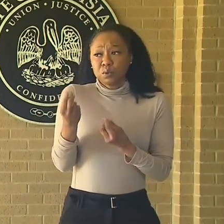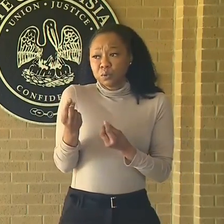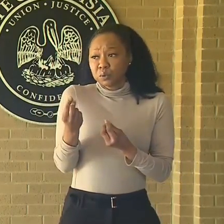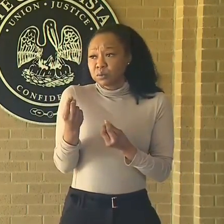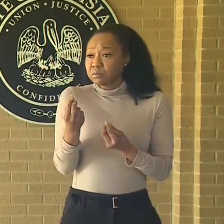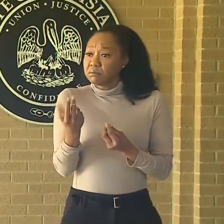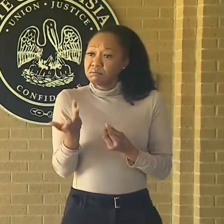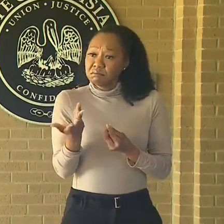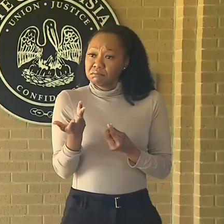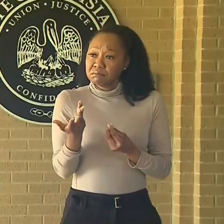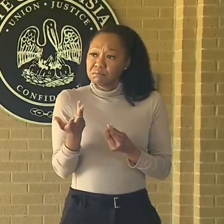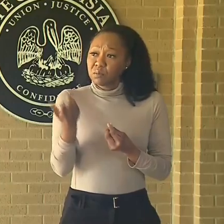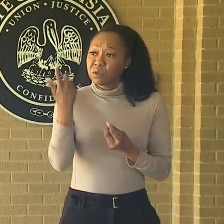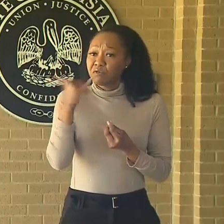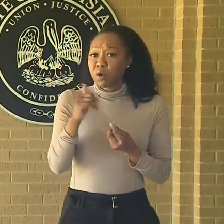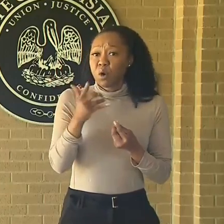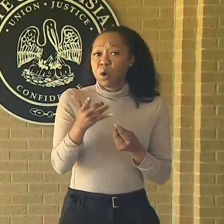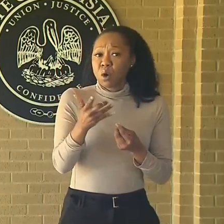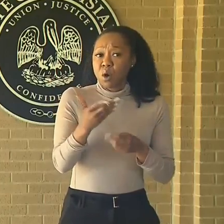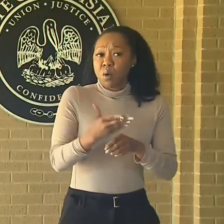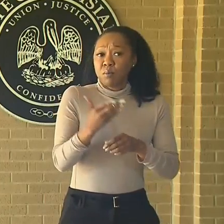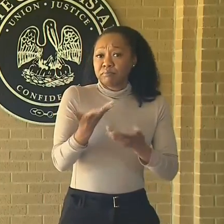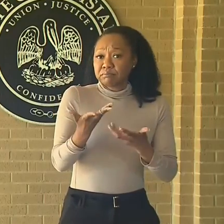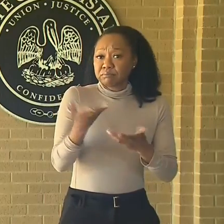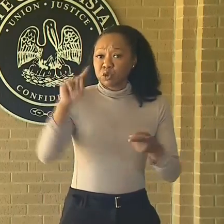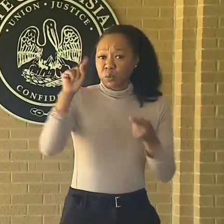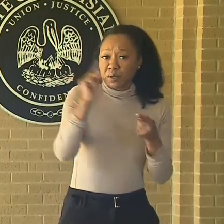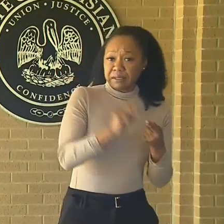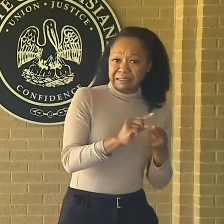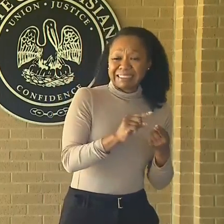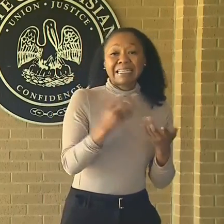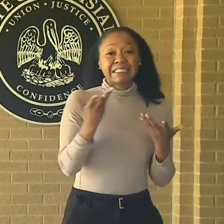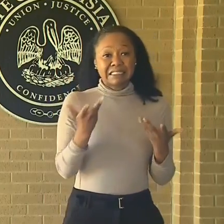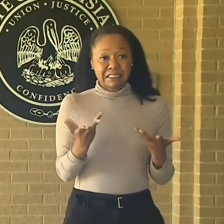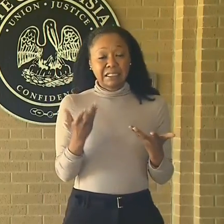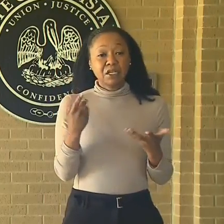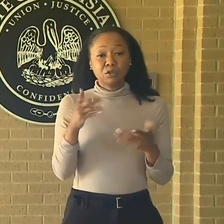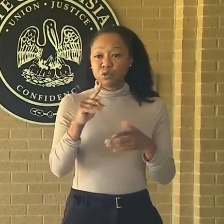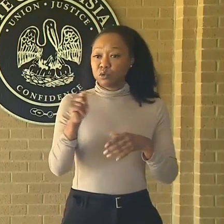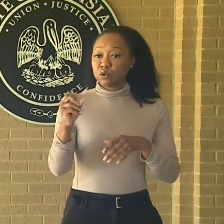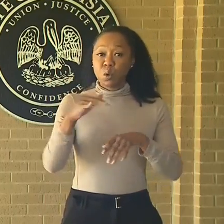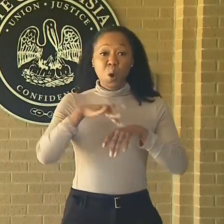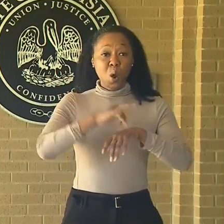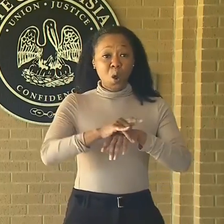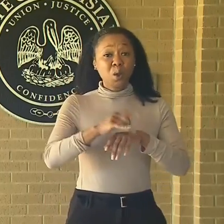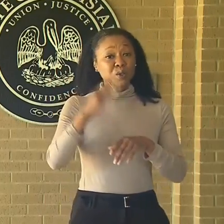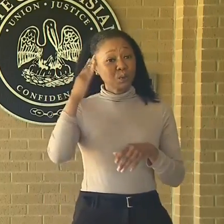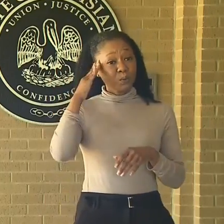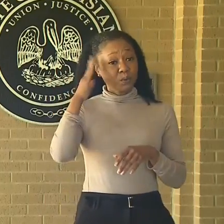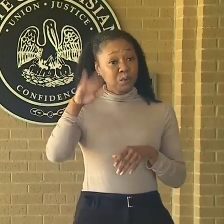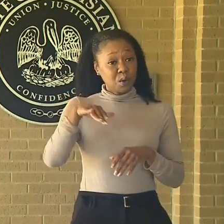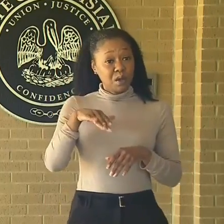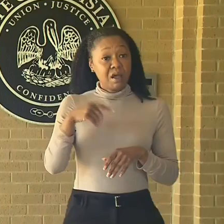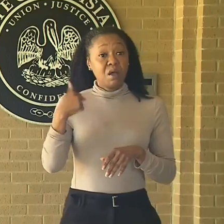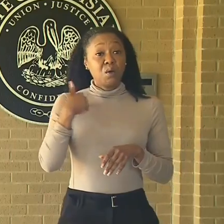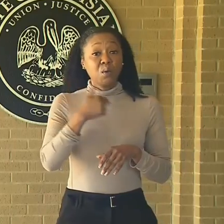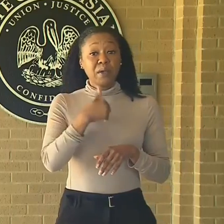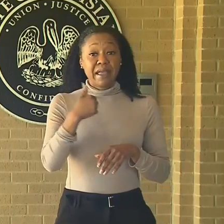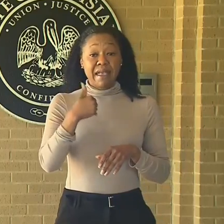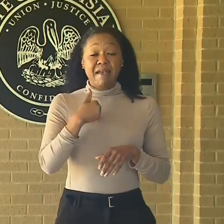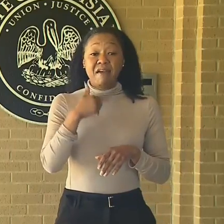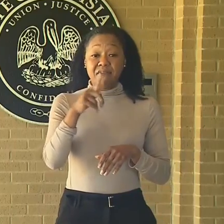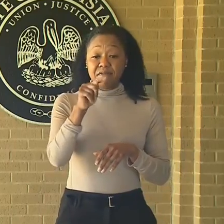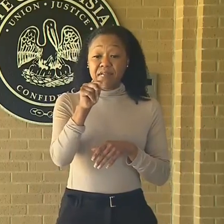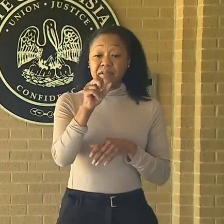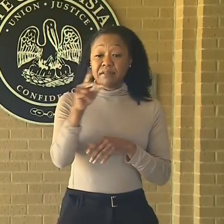sort of mitigate those difficulties? Well, it's too early to know for sure. What I can tell you is we have an election task force that we